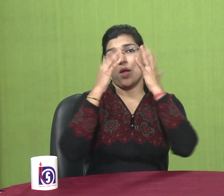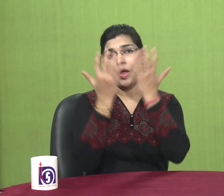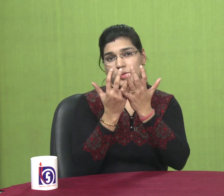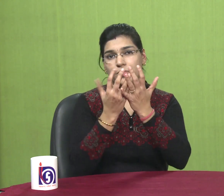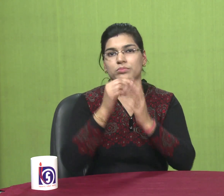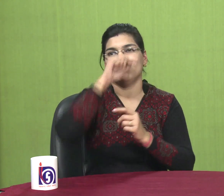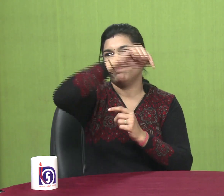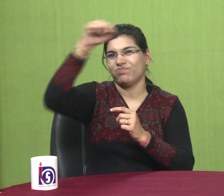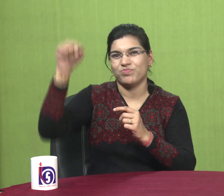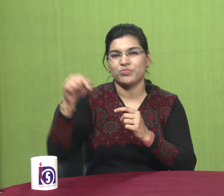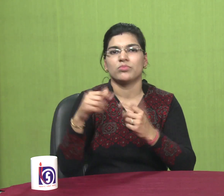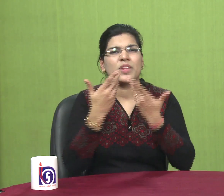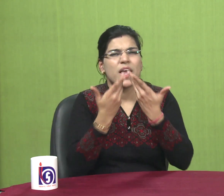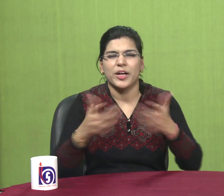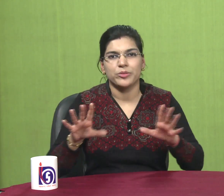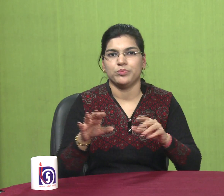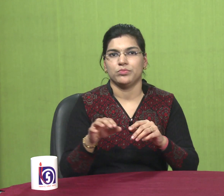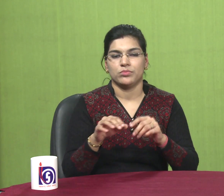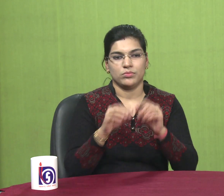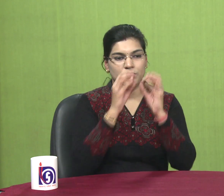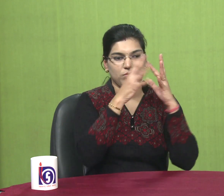Did you know there are geographical domains also?